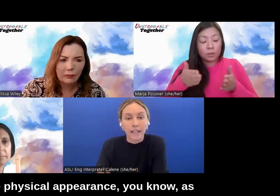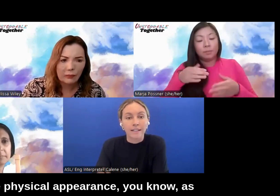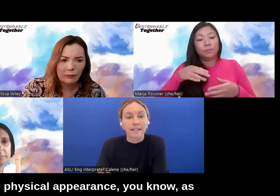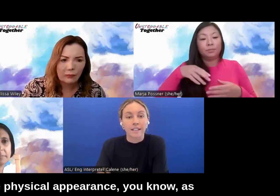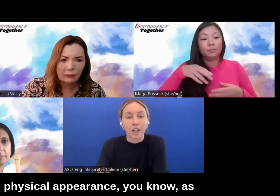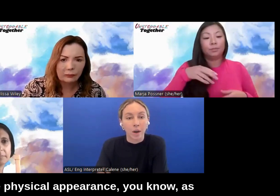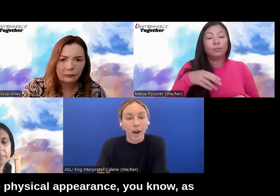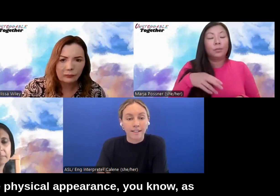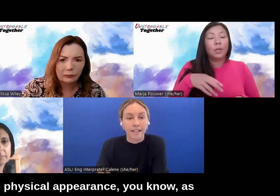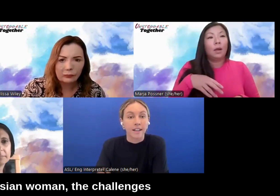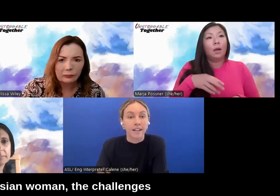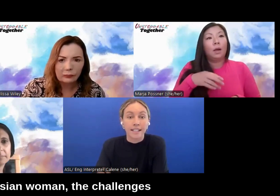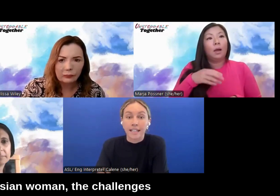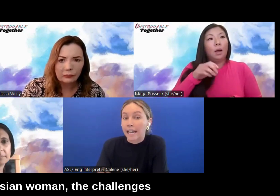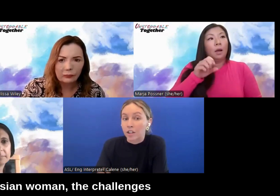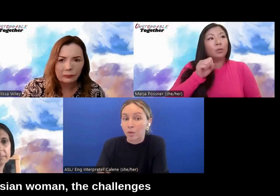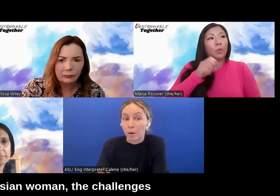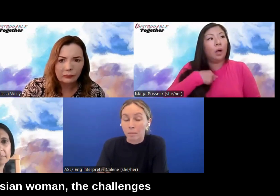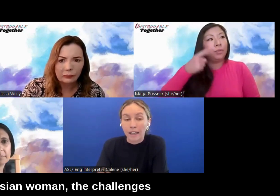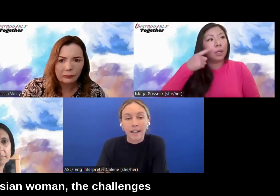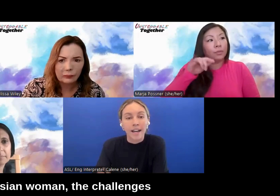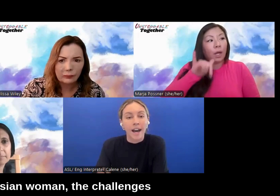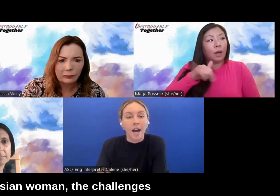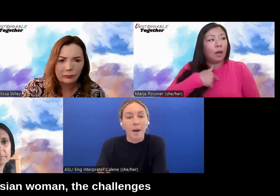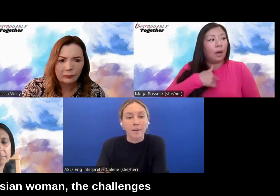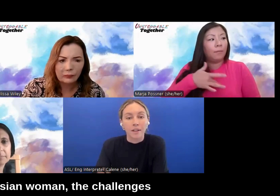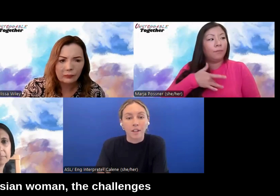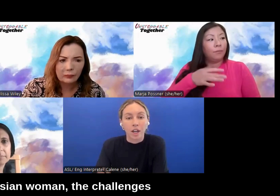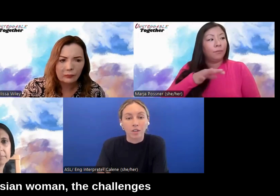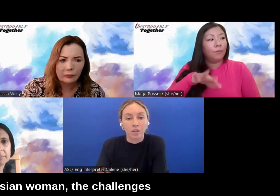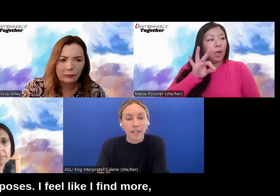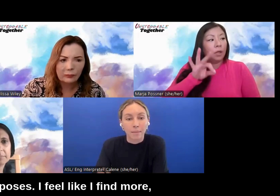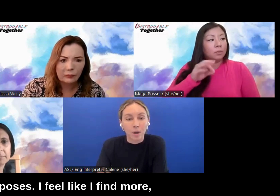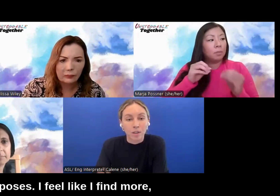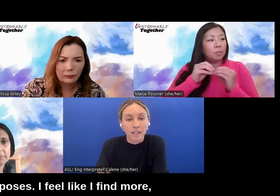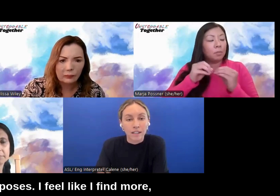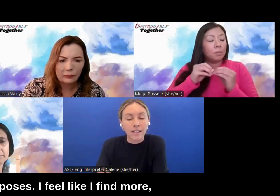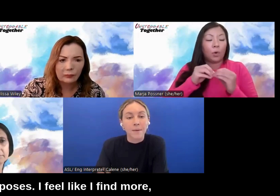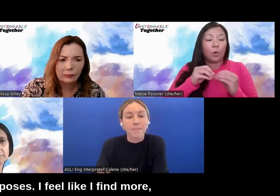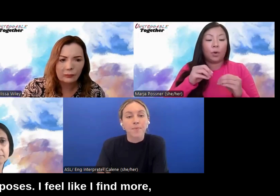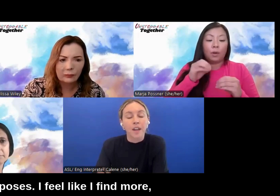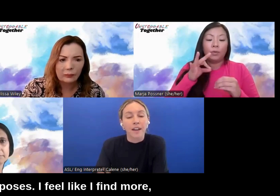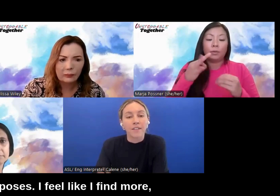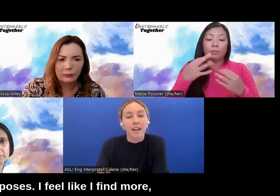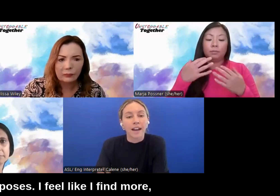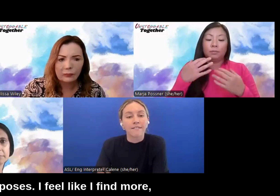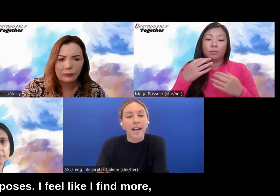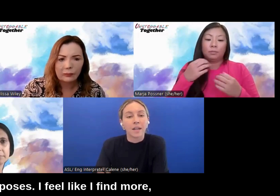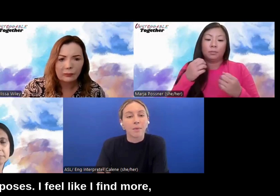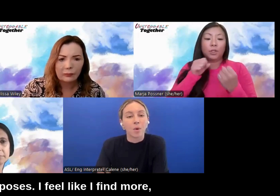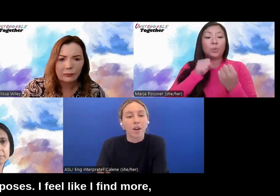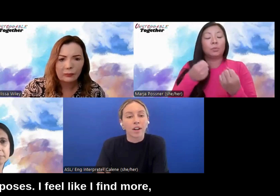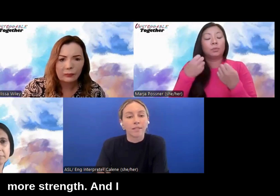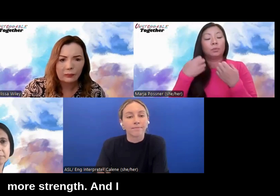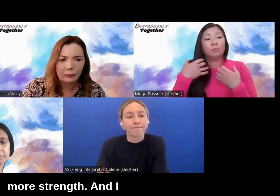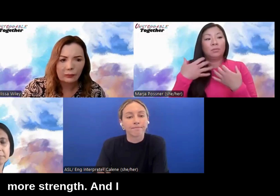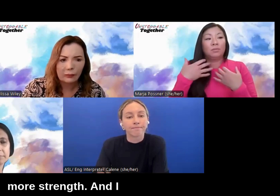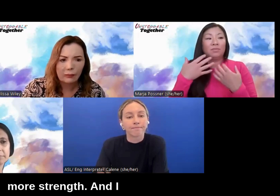physical appearance. You know, as an Asian woman, the challenges that poses. I feel like I